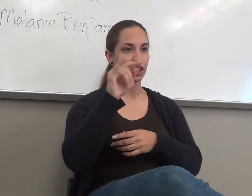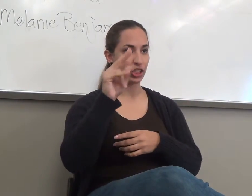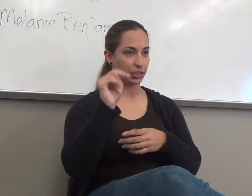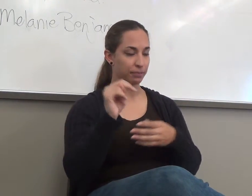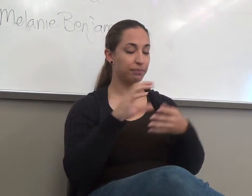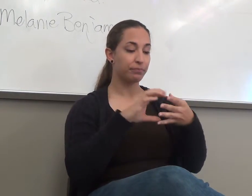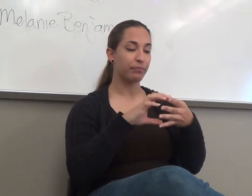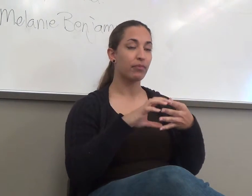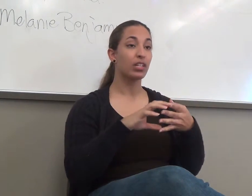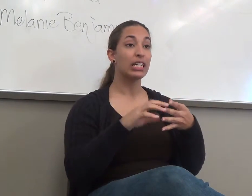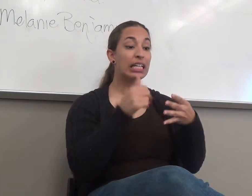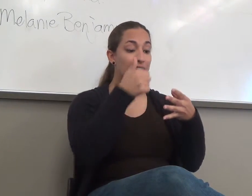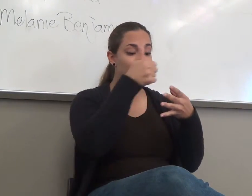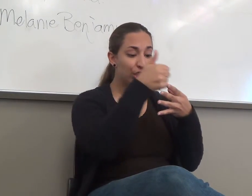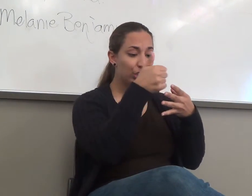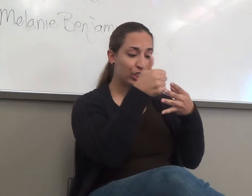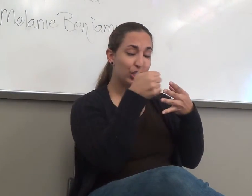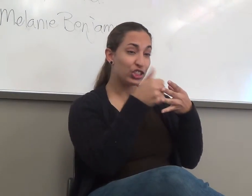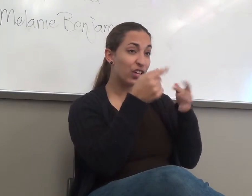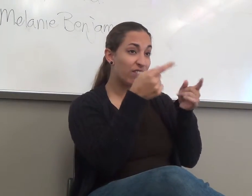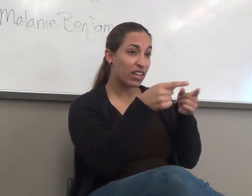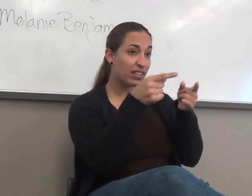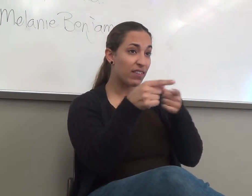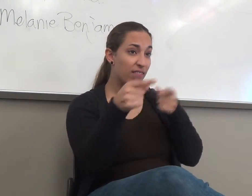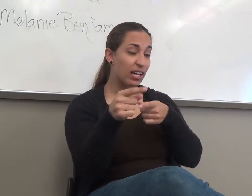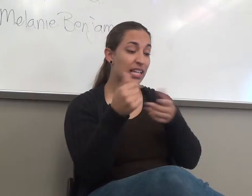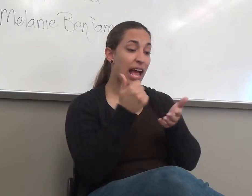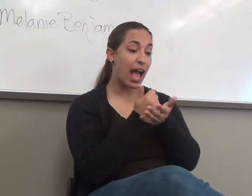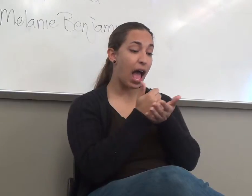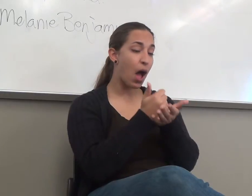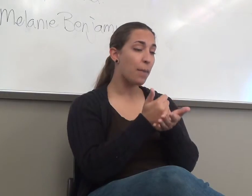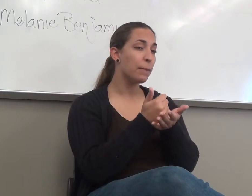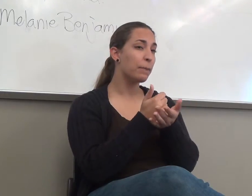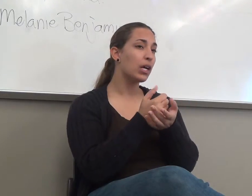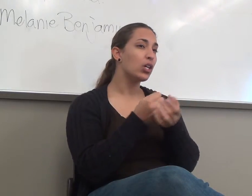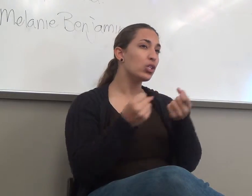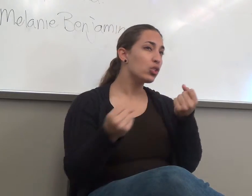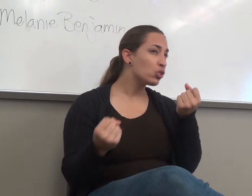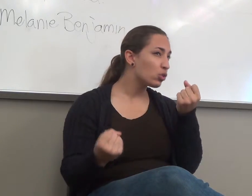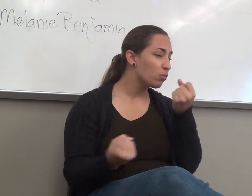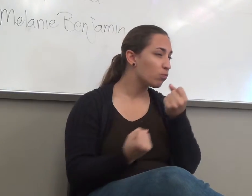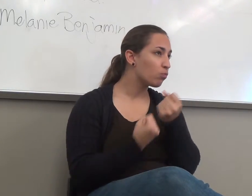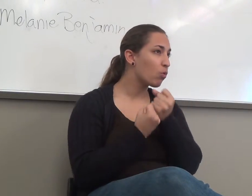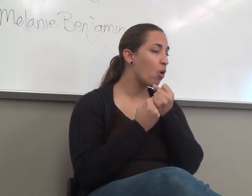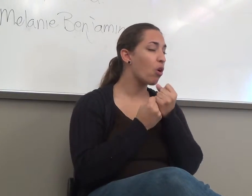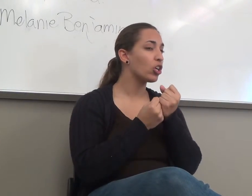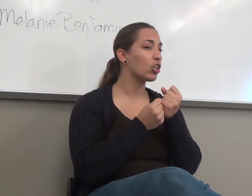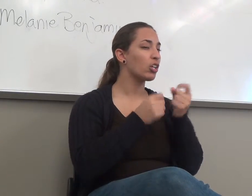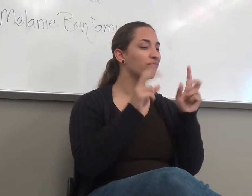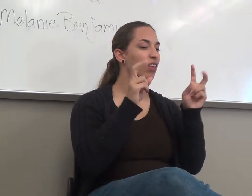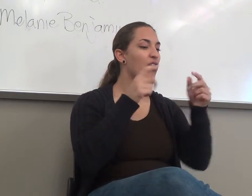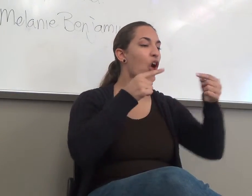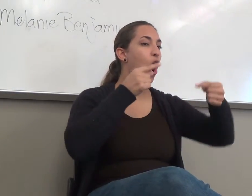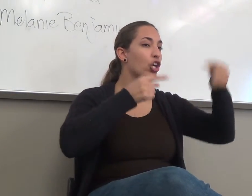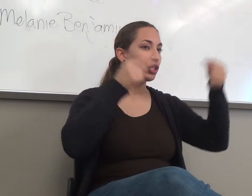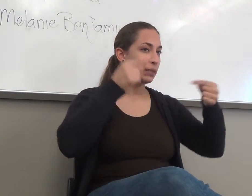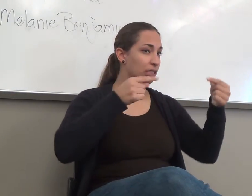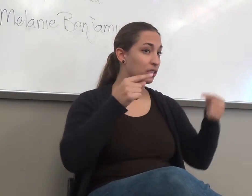these events help in supporting the argument, which is that this